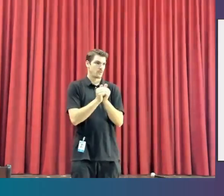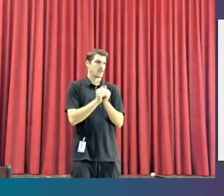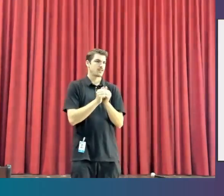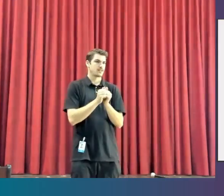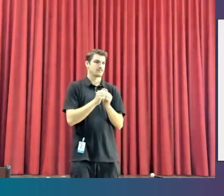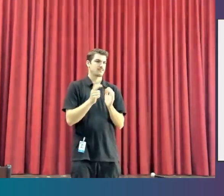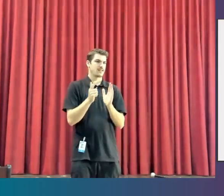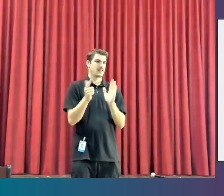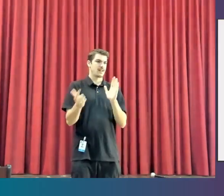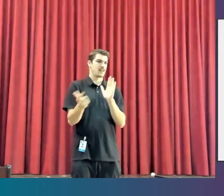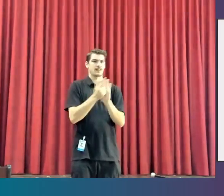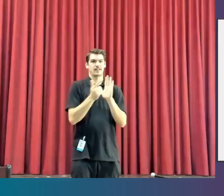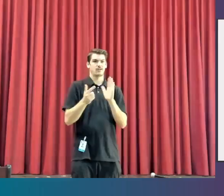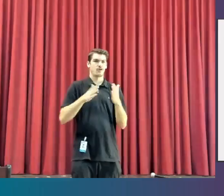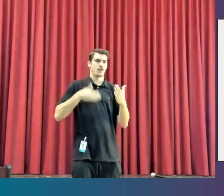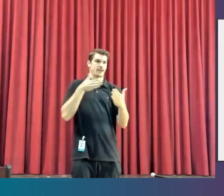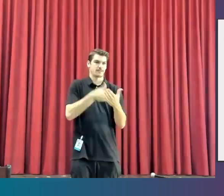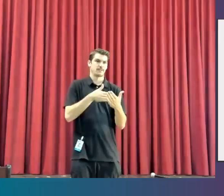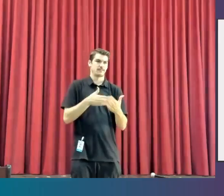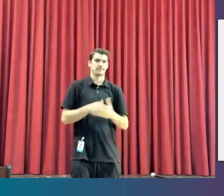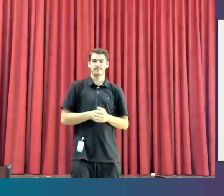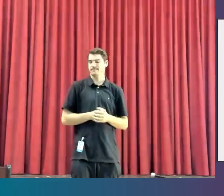harassment.